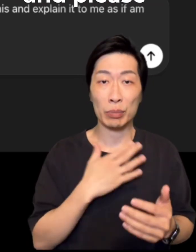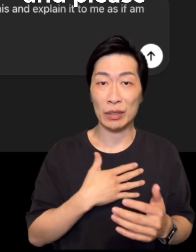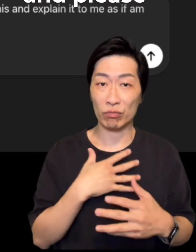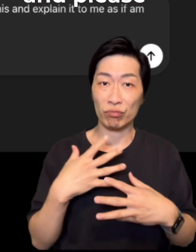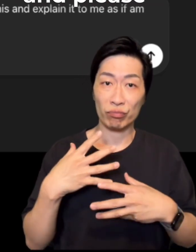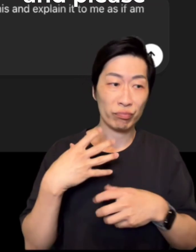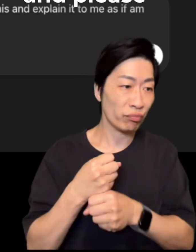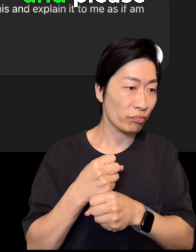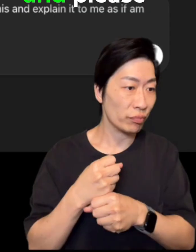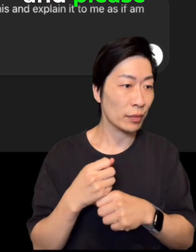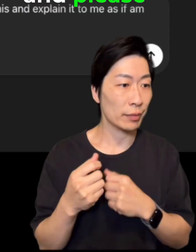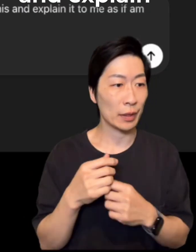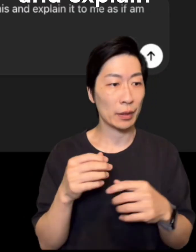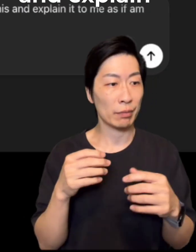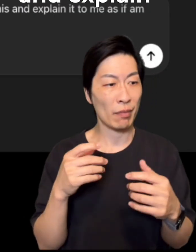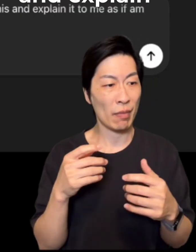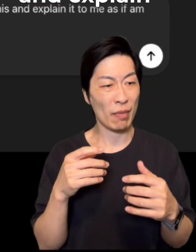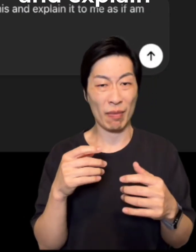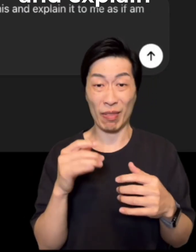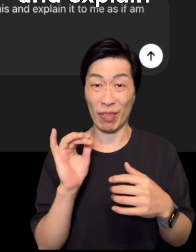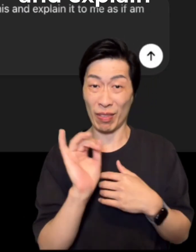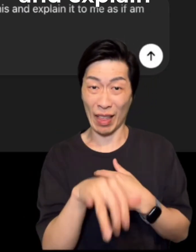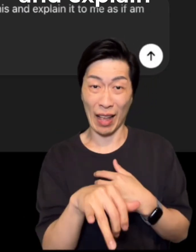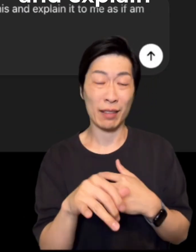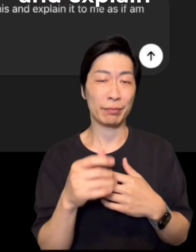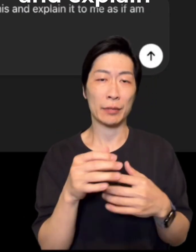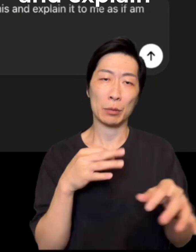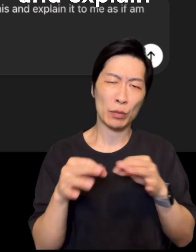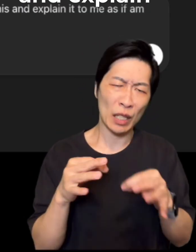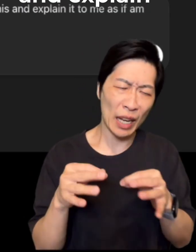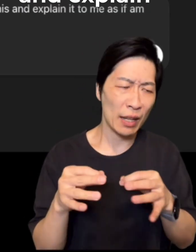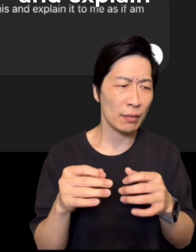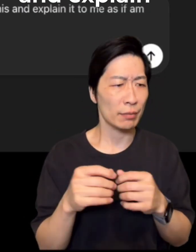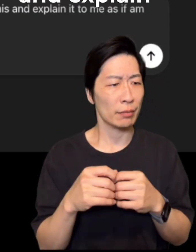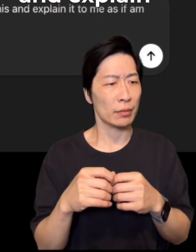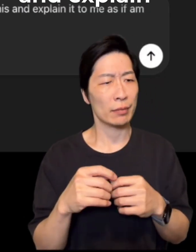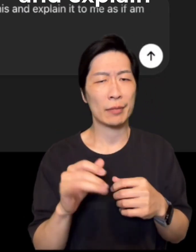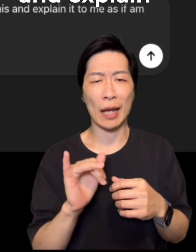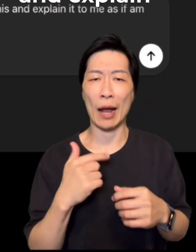America, and please summarize it